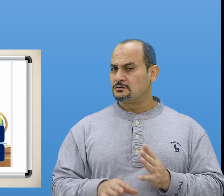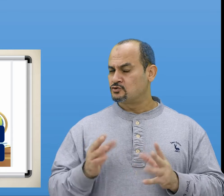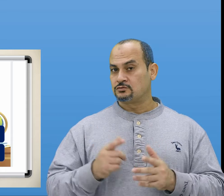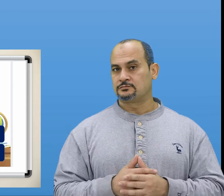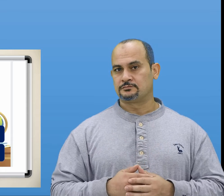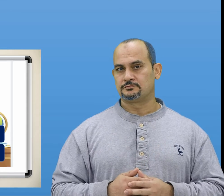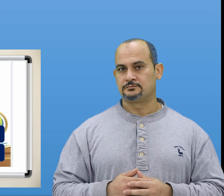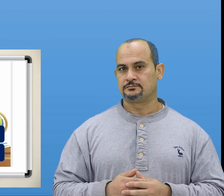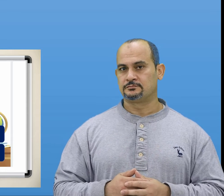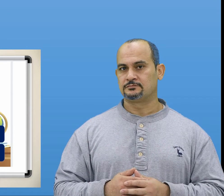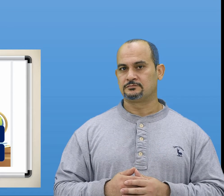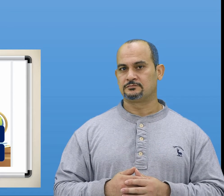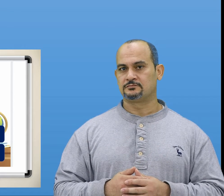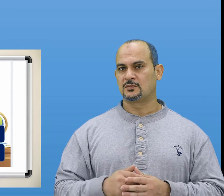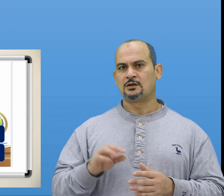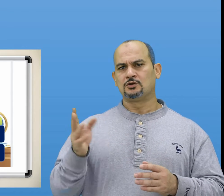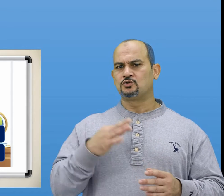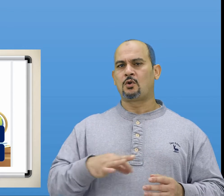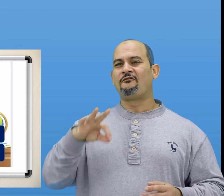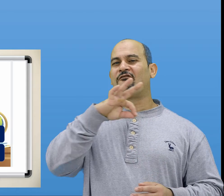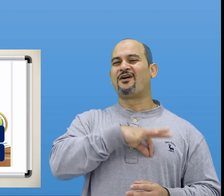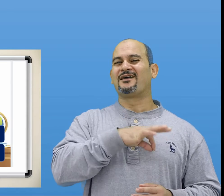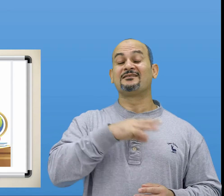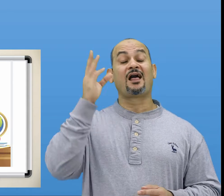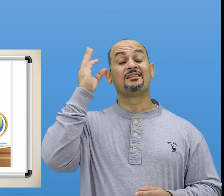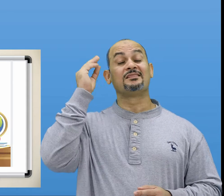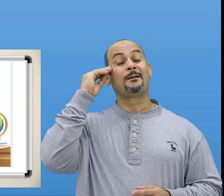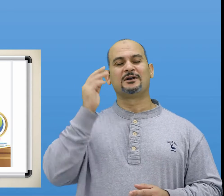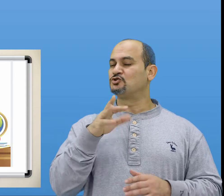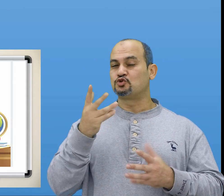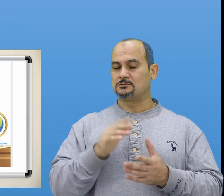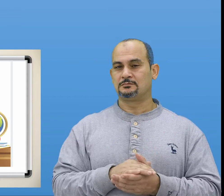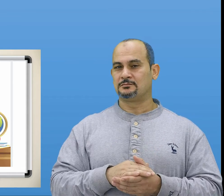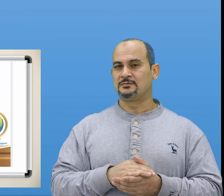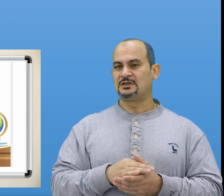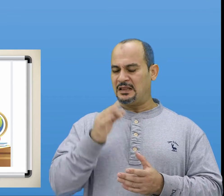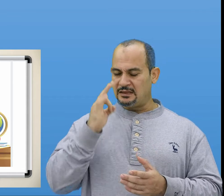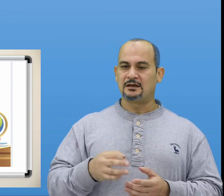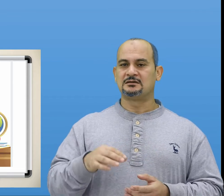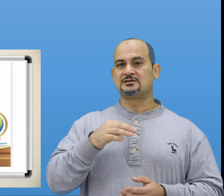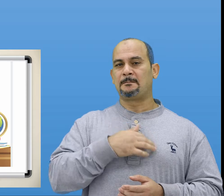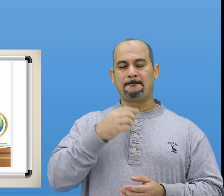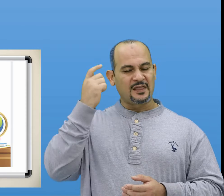place that they are having this party at. So let's go to the next one. So we have an old woman